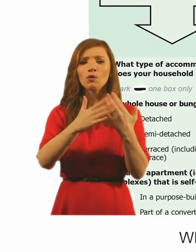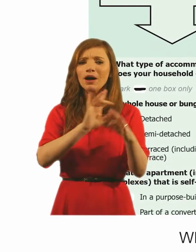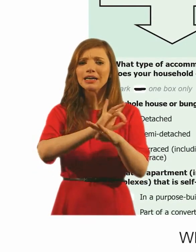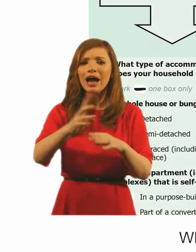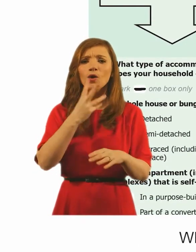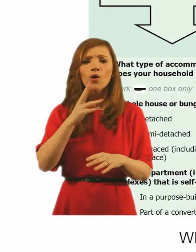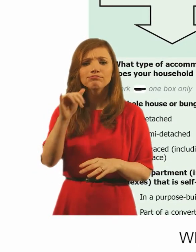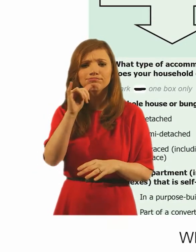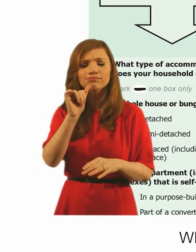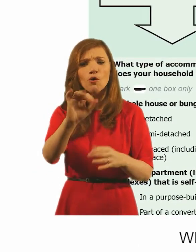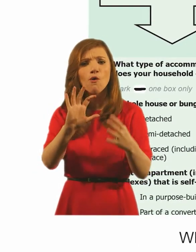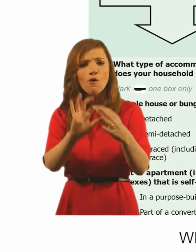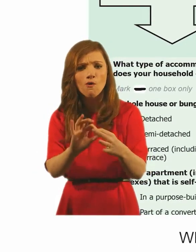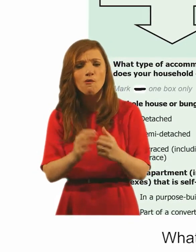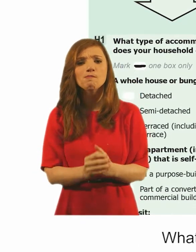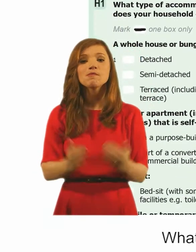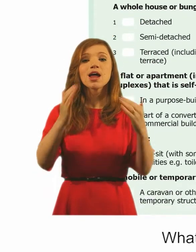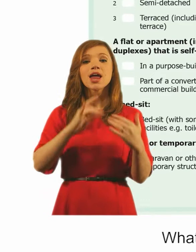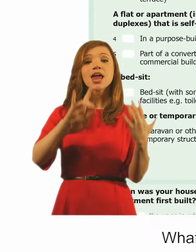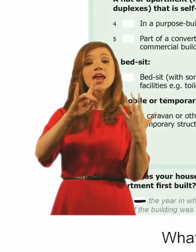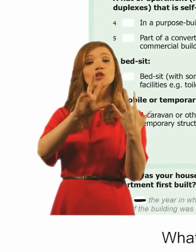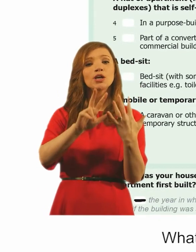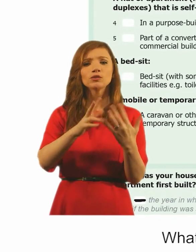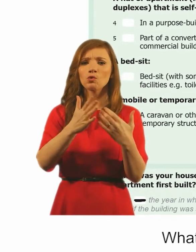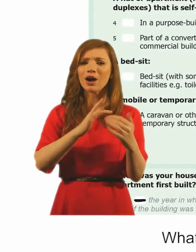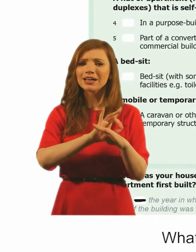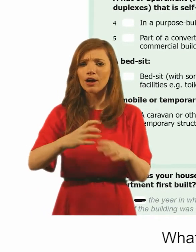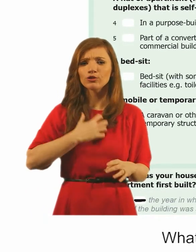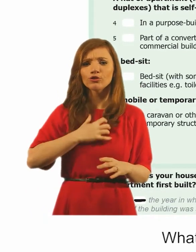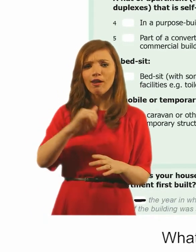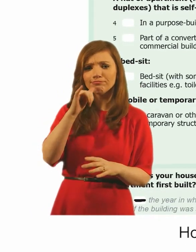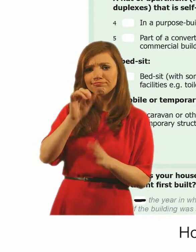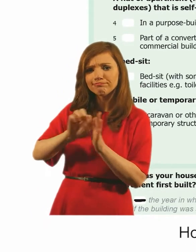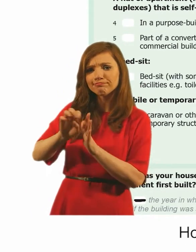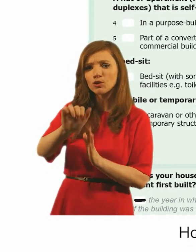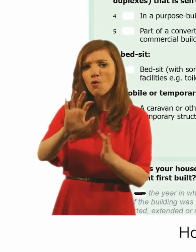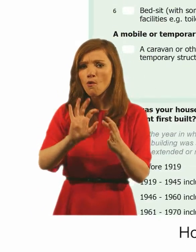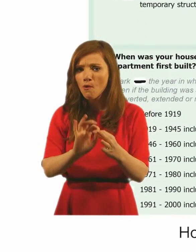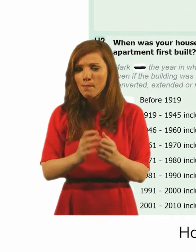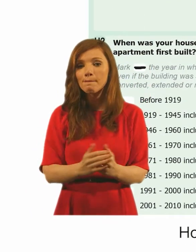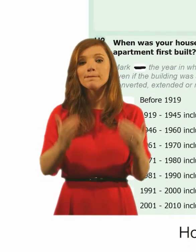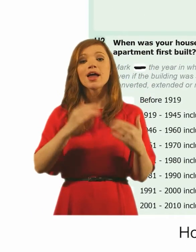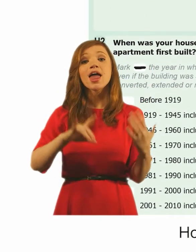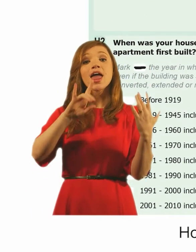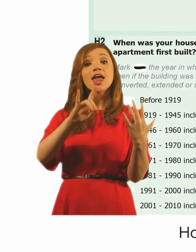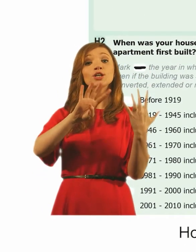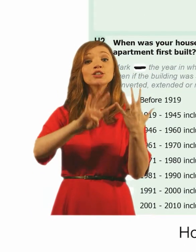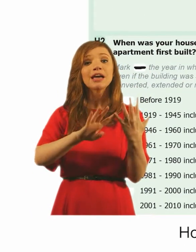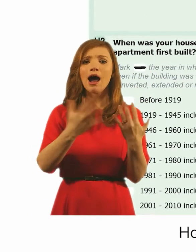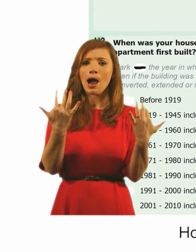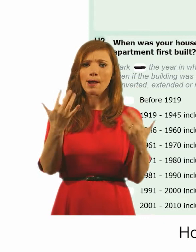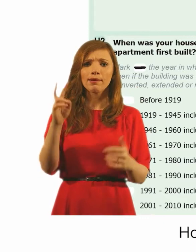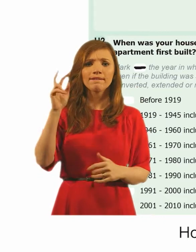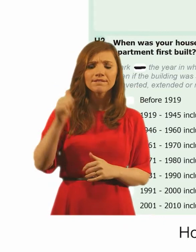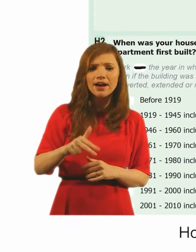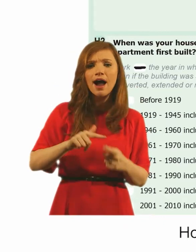What type of water supply do you have? What type of sewerage system do you have? How many cars or vans are available for use